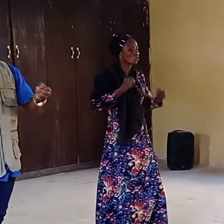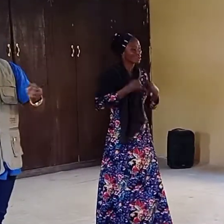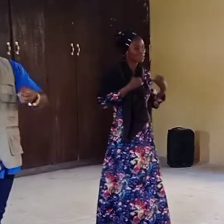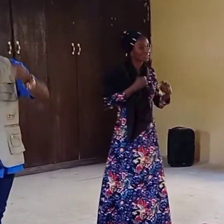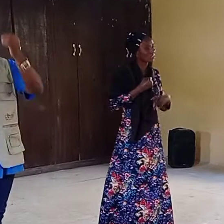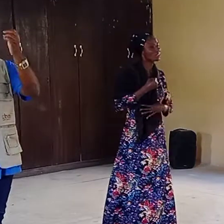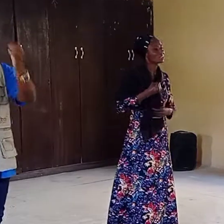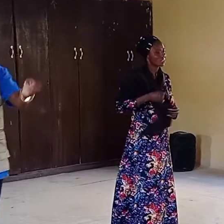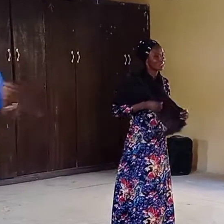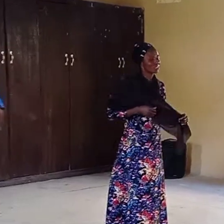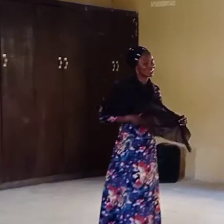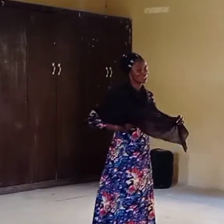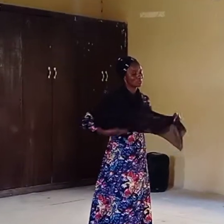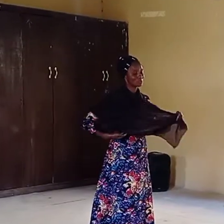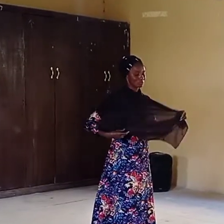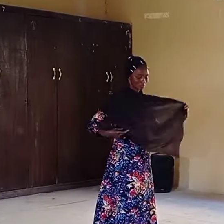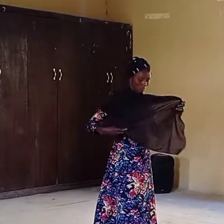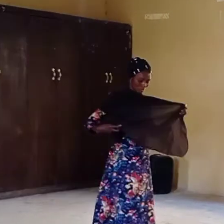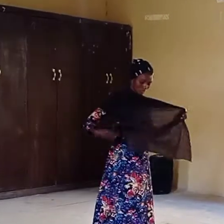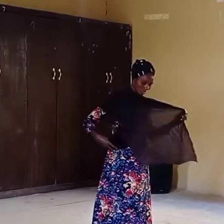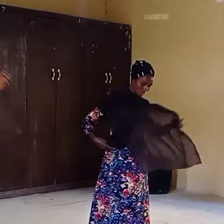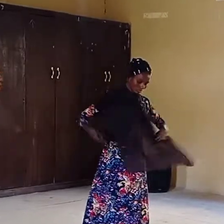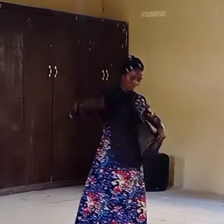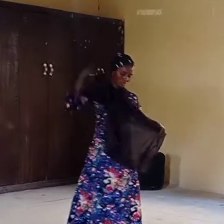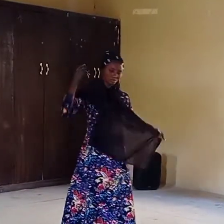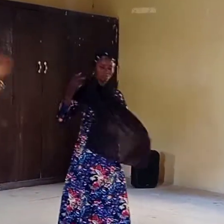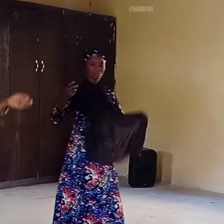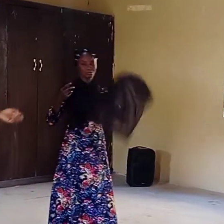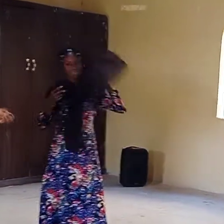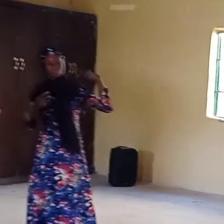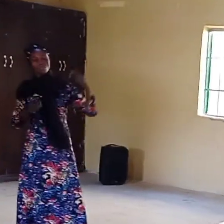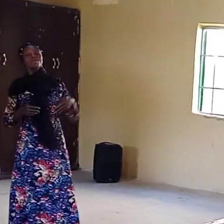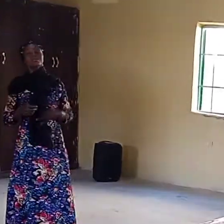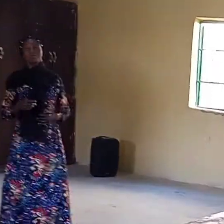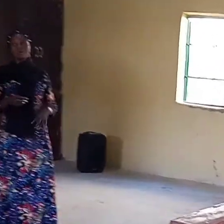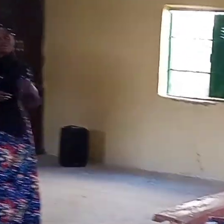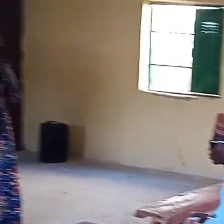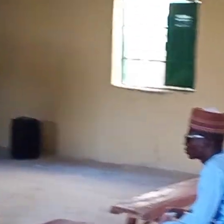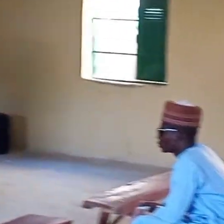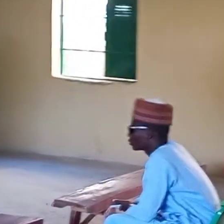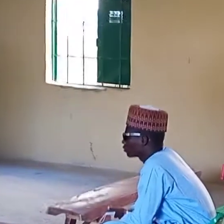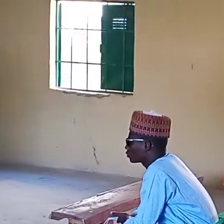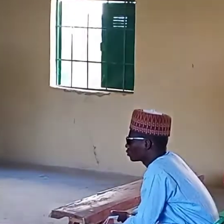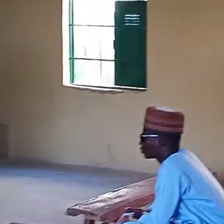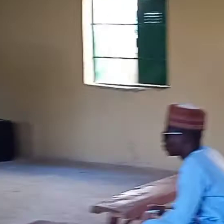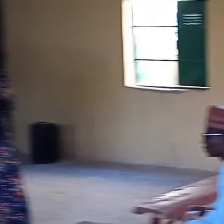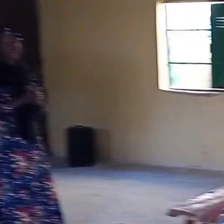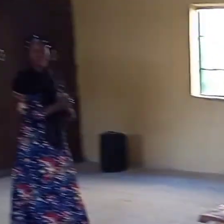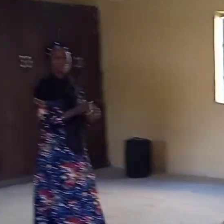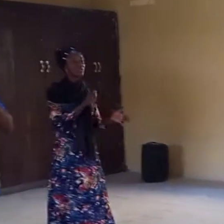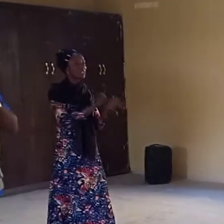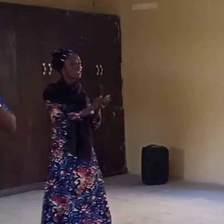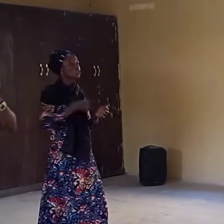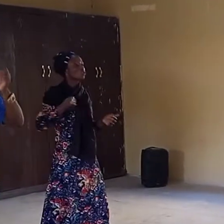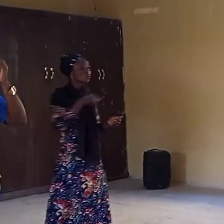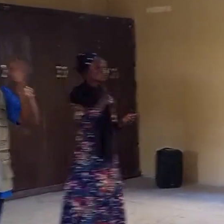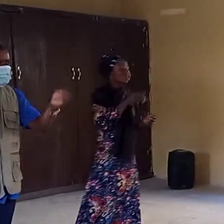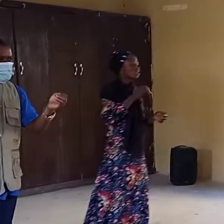us to carry down to our family, down to our colleagues where we work, to let them understand